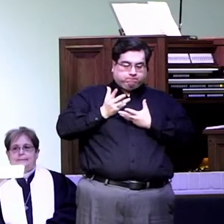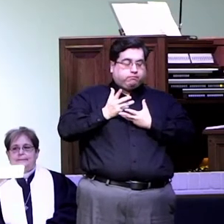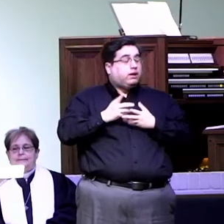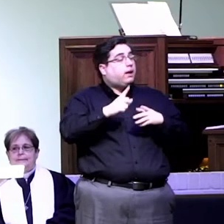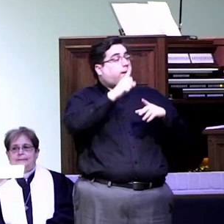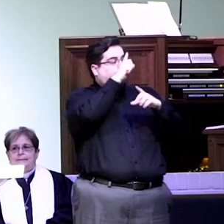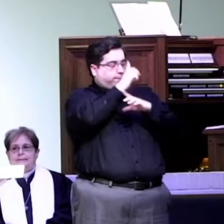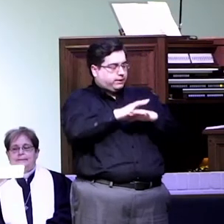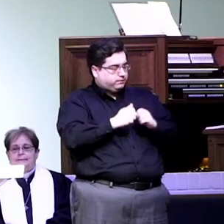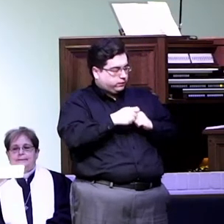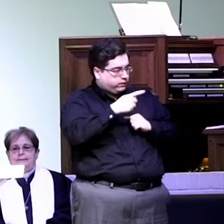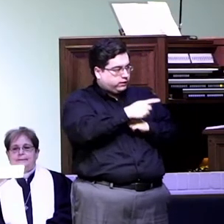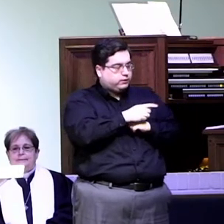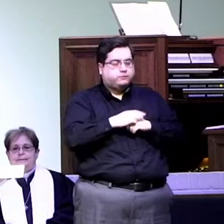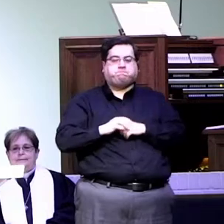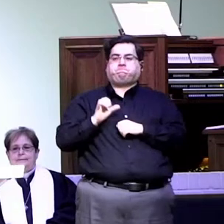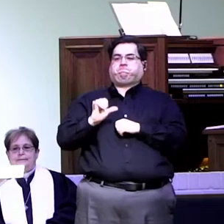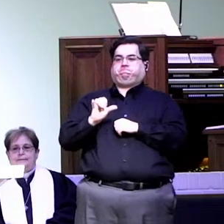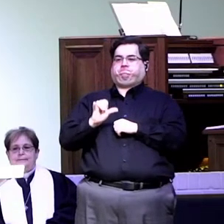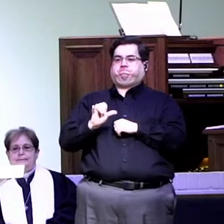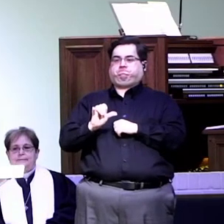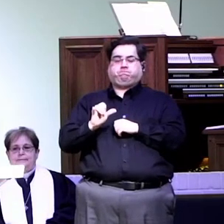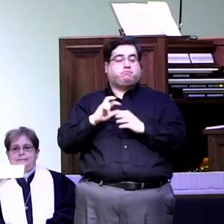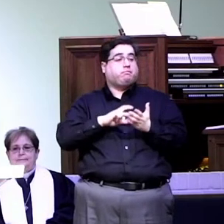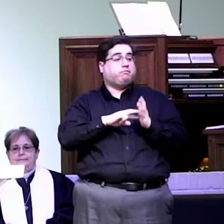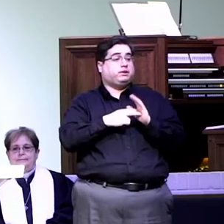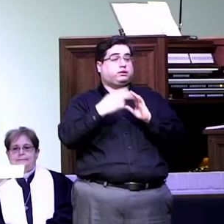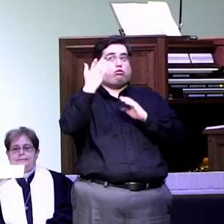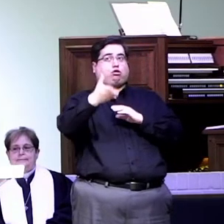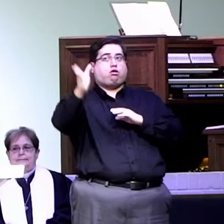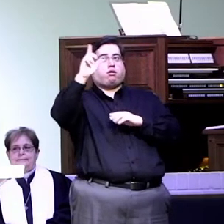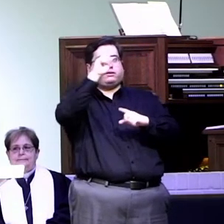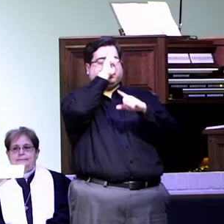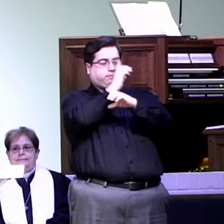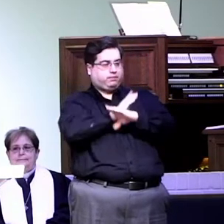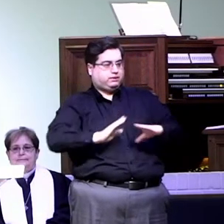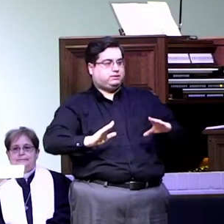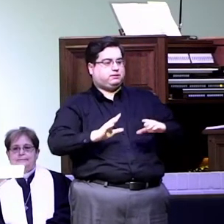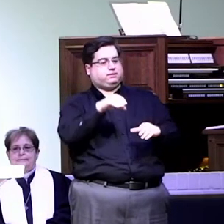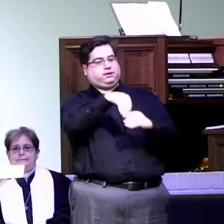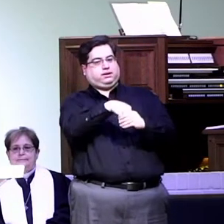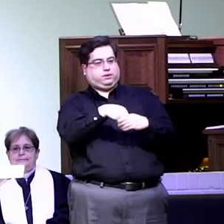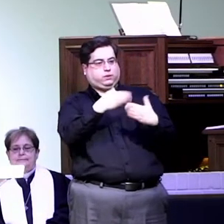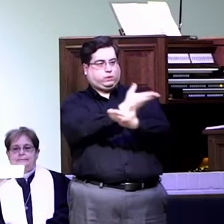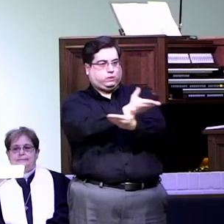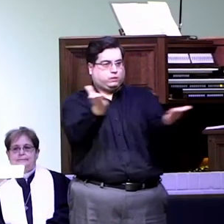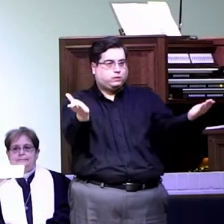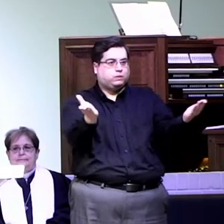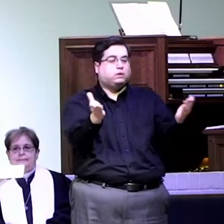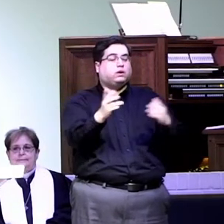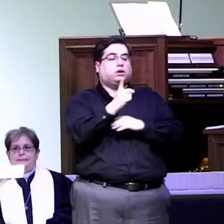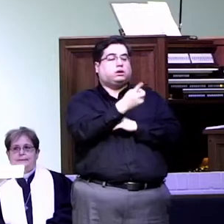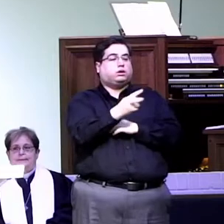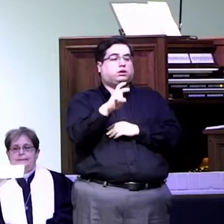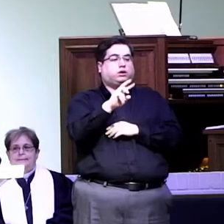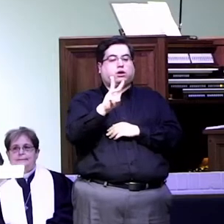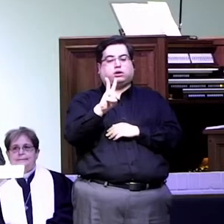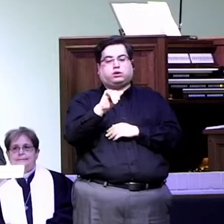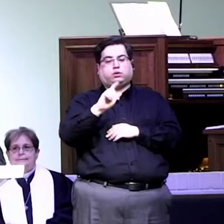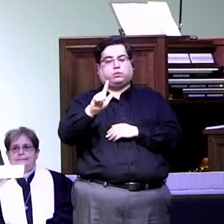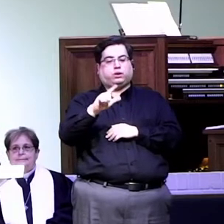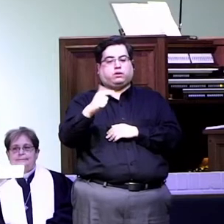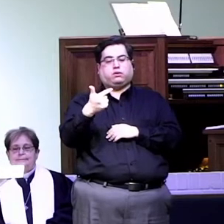be with you. May God's peace be with you. Dr. Will Gaffney, a